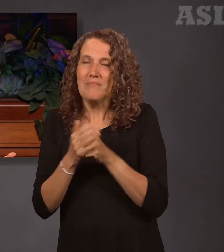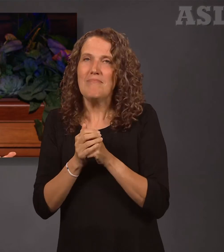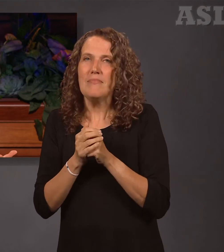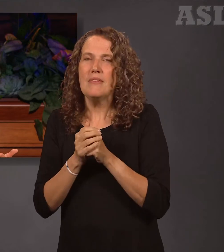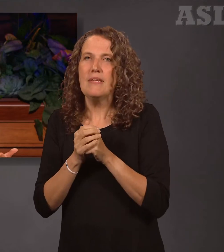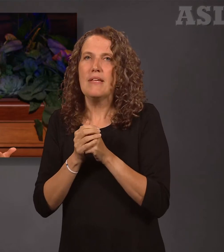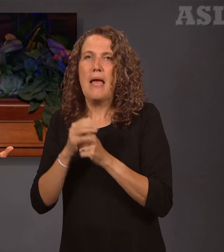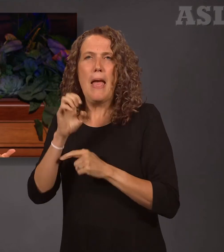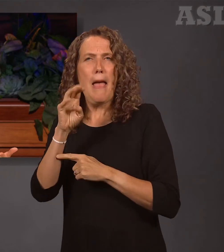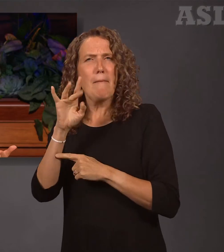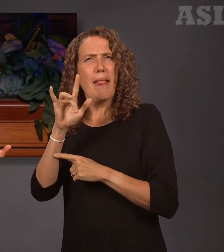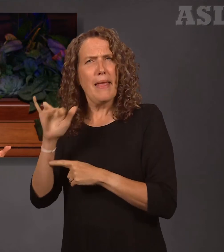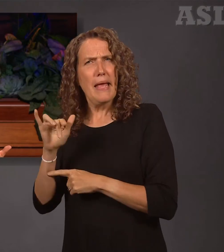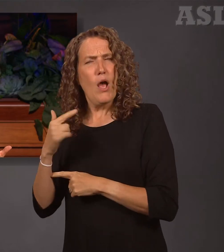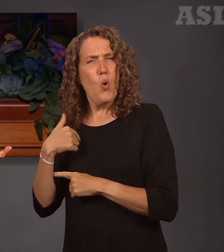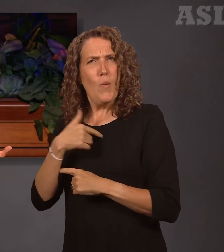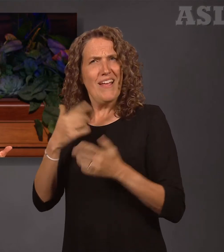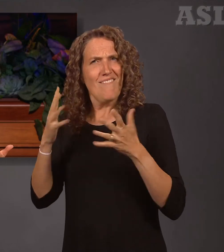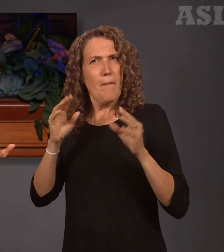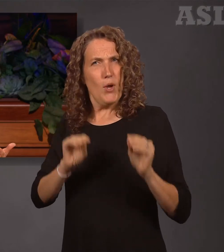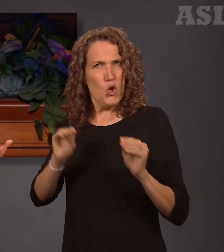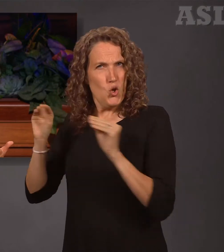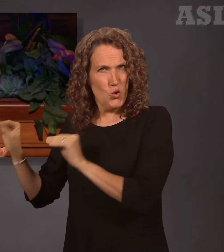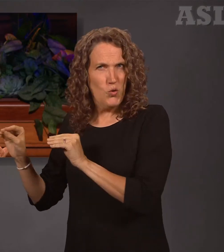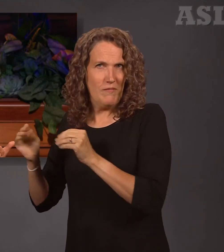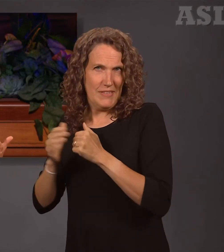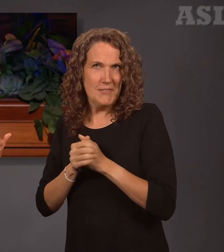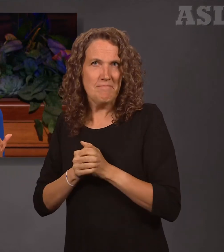Emily we moved